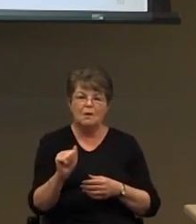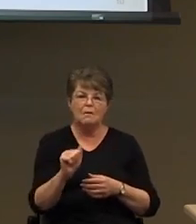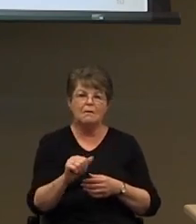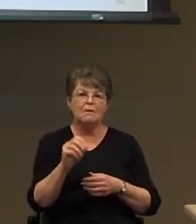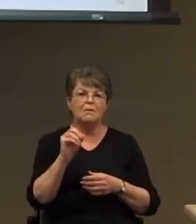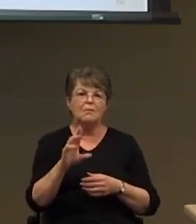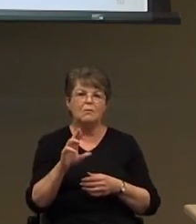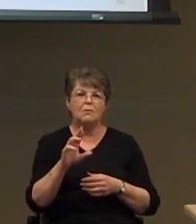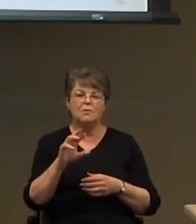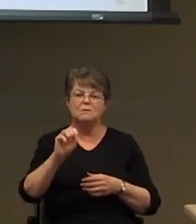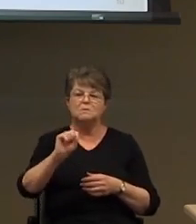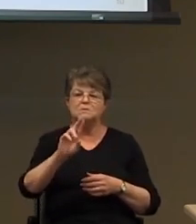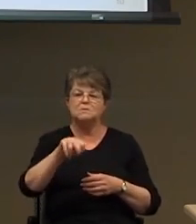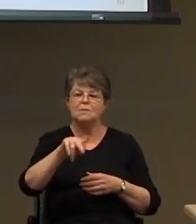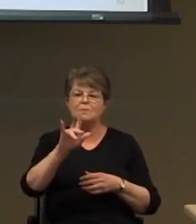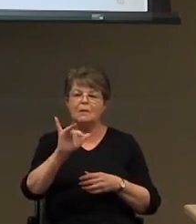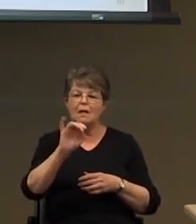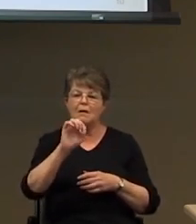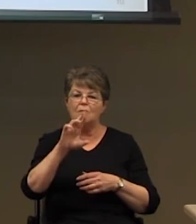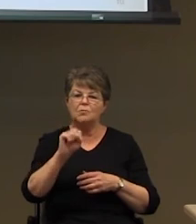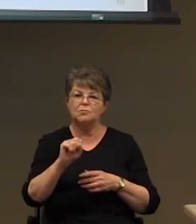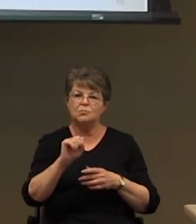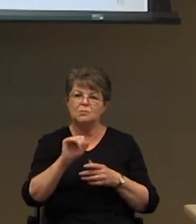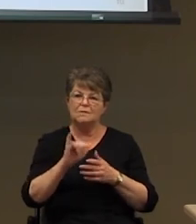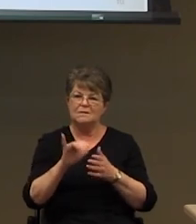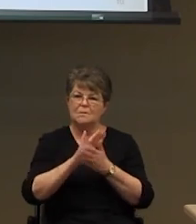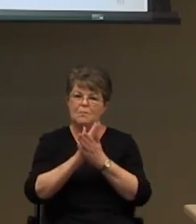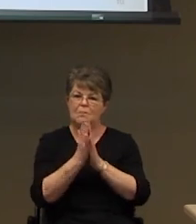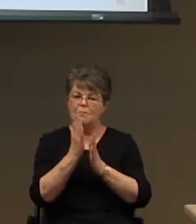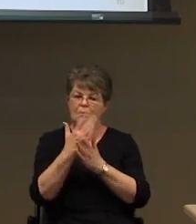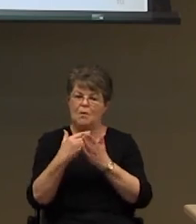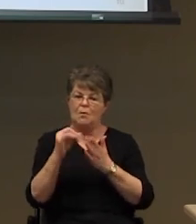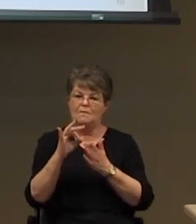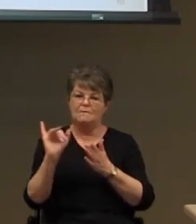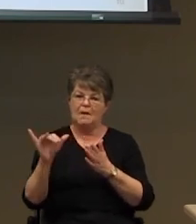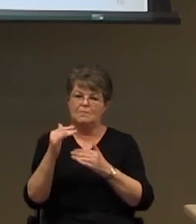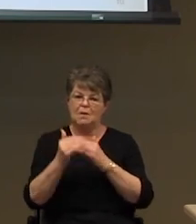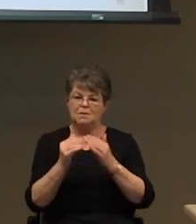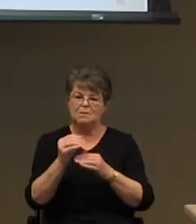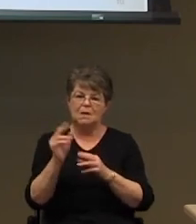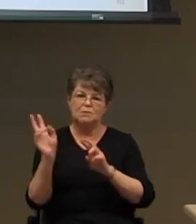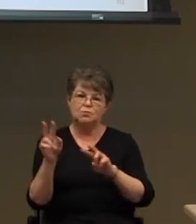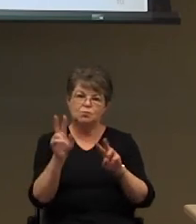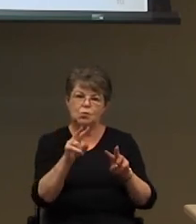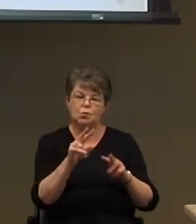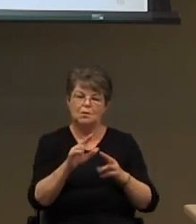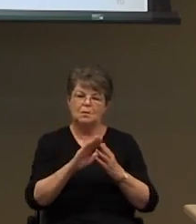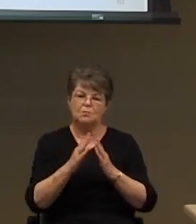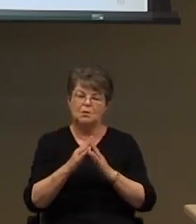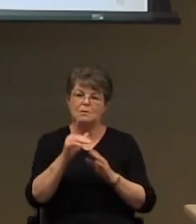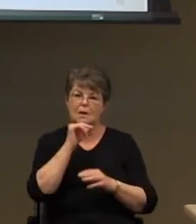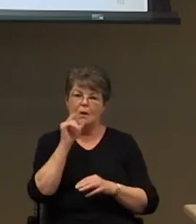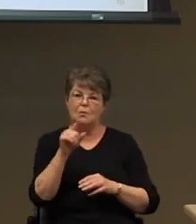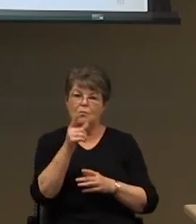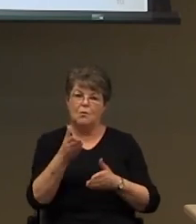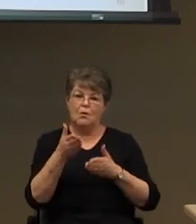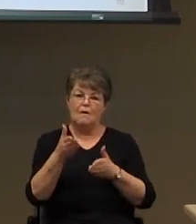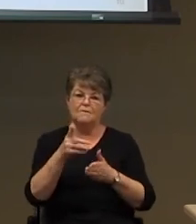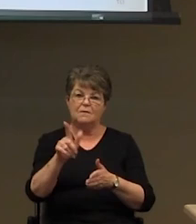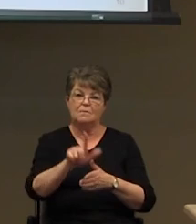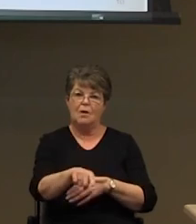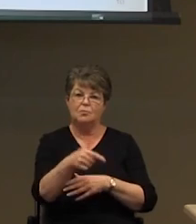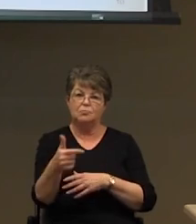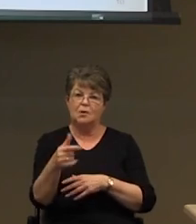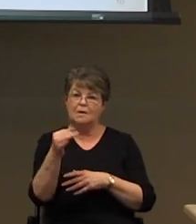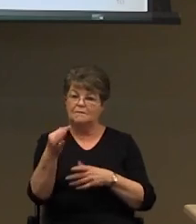the suppliers that are coming to be part of that process and touring the community. And not only are you offering them an alternative